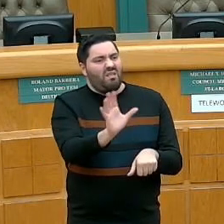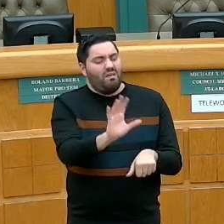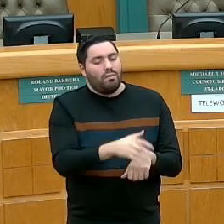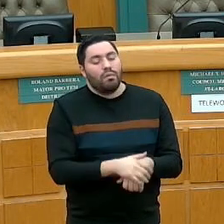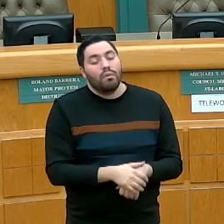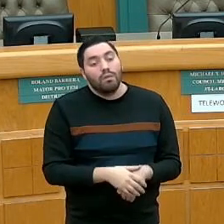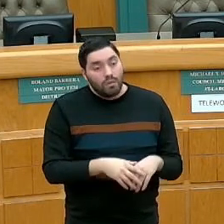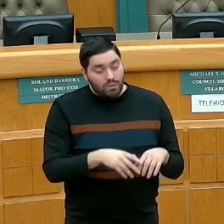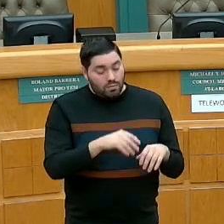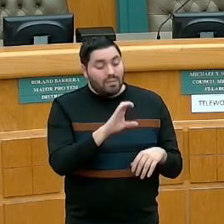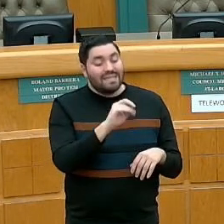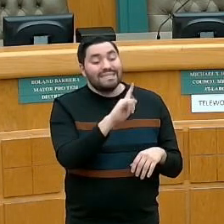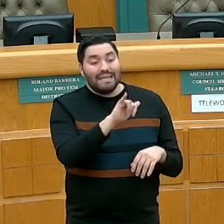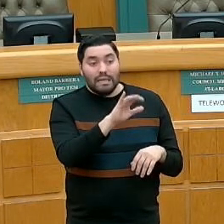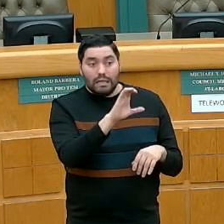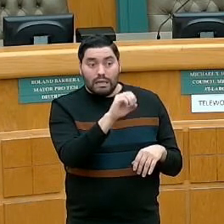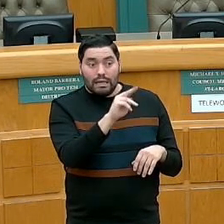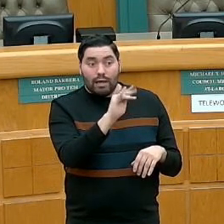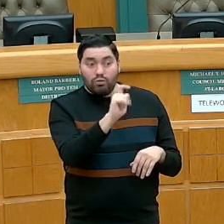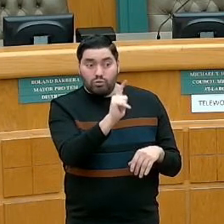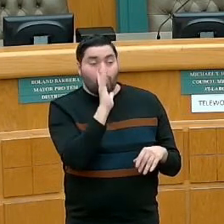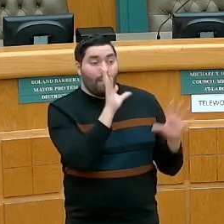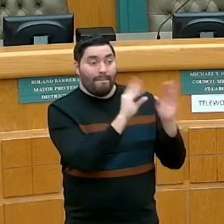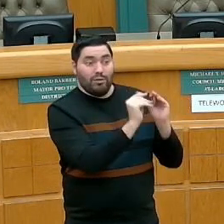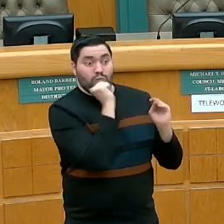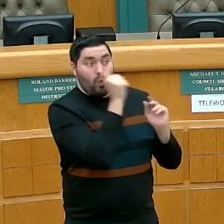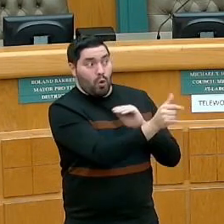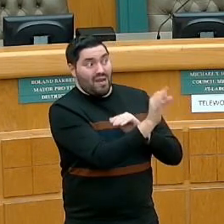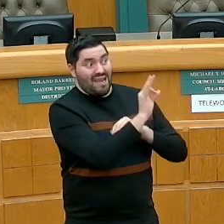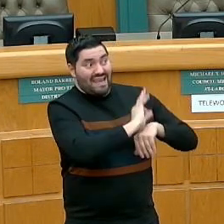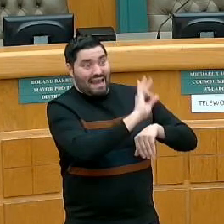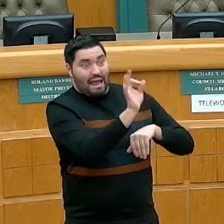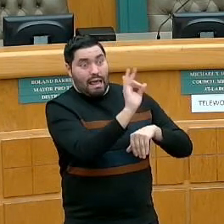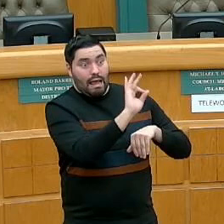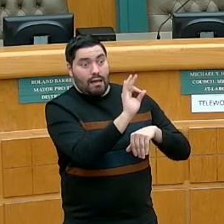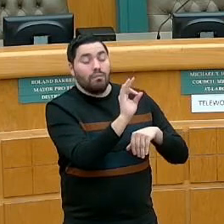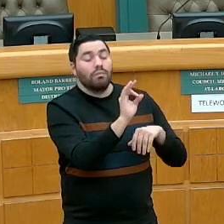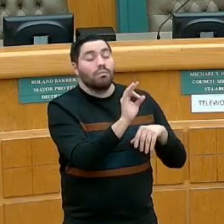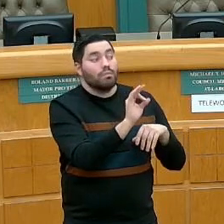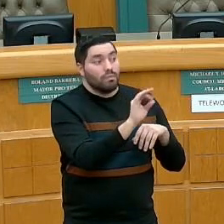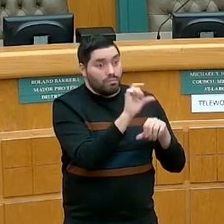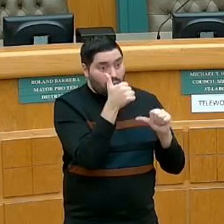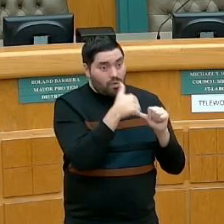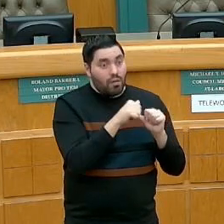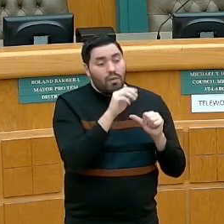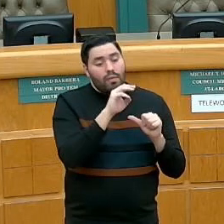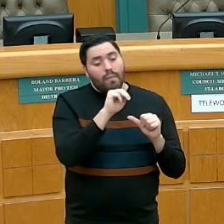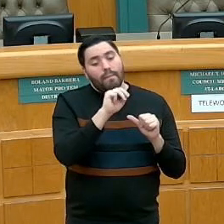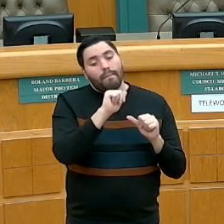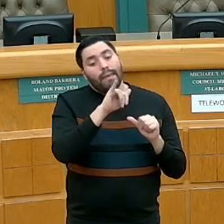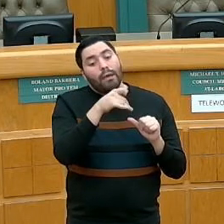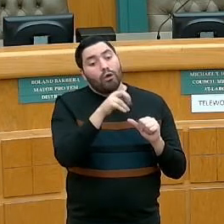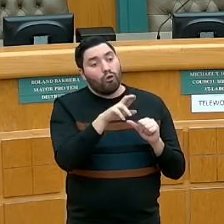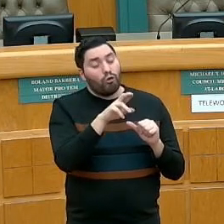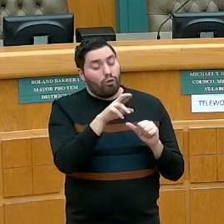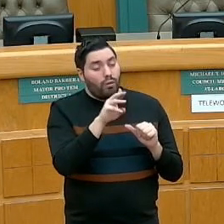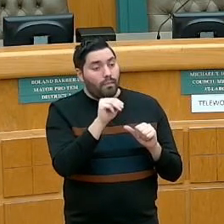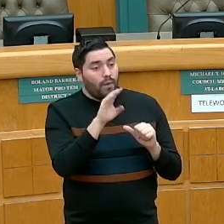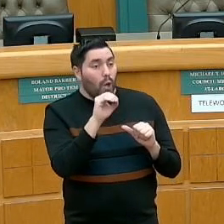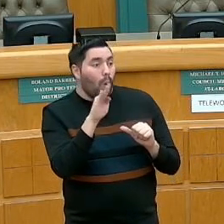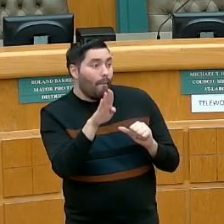City Council will meet at 9 o'clock tomorrow. One of the items that they'll consider that Mayor McComb has put forward is a